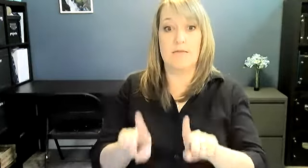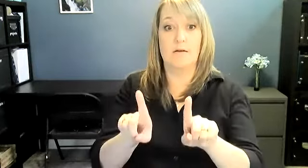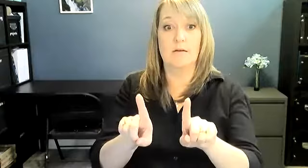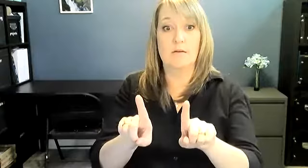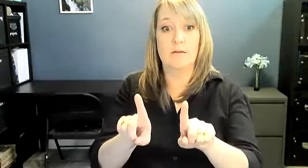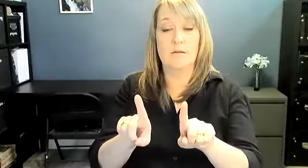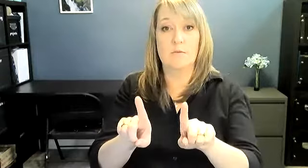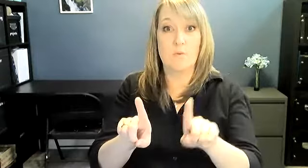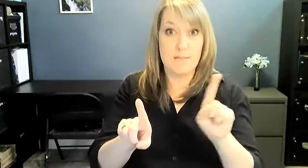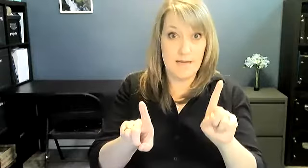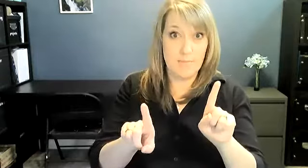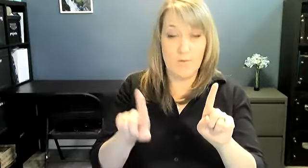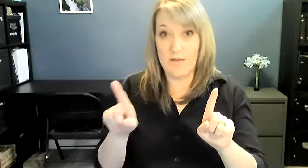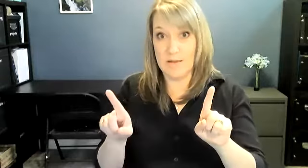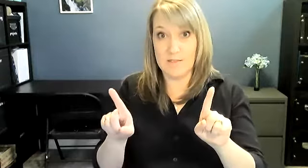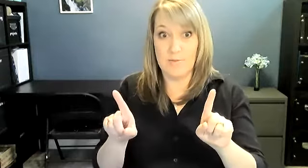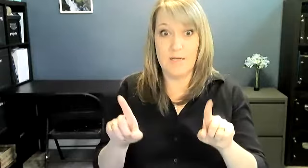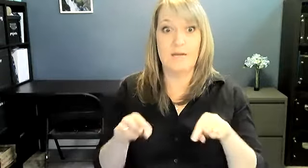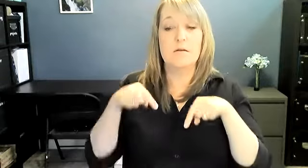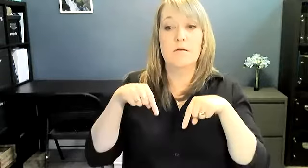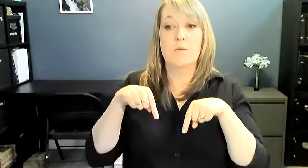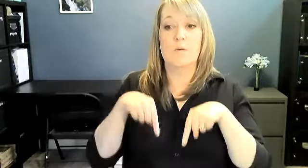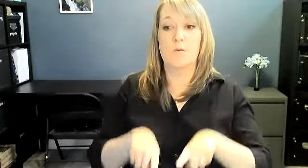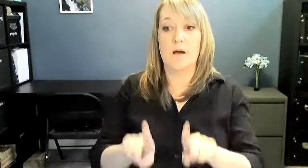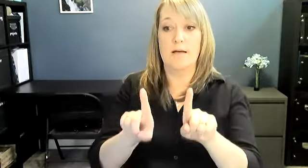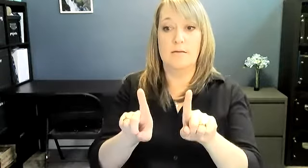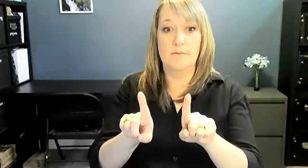together. One's happening while the other's happening. While.